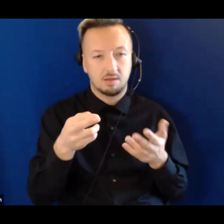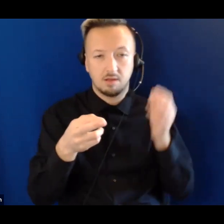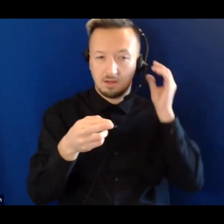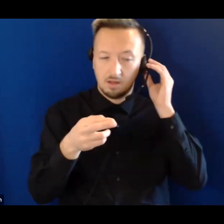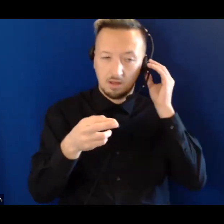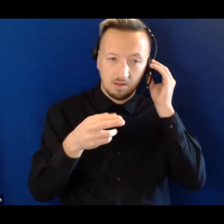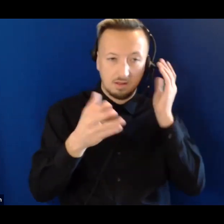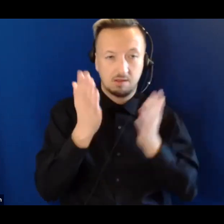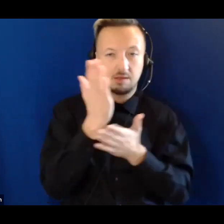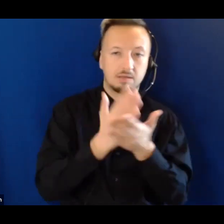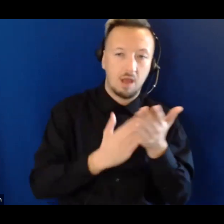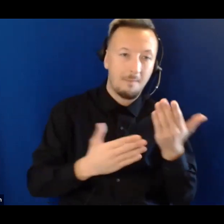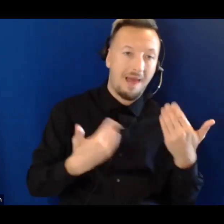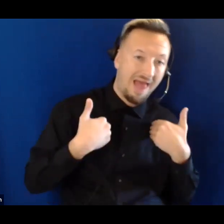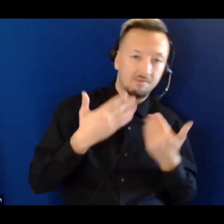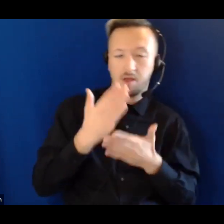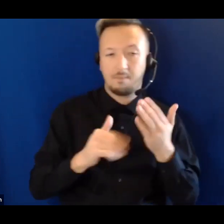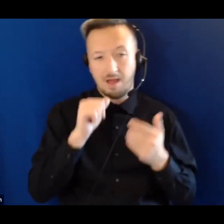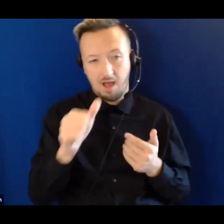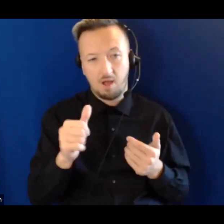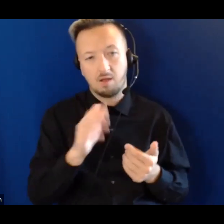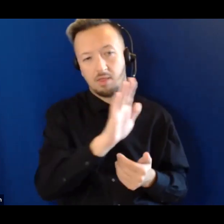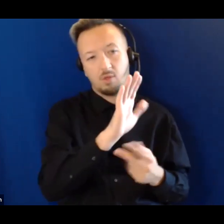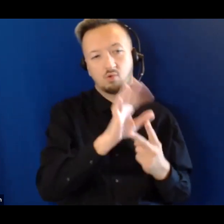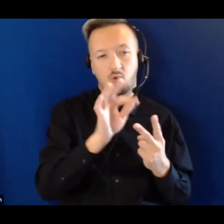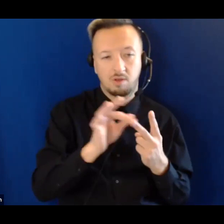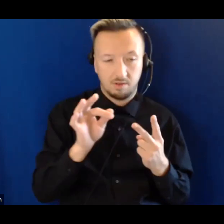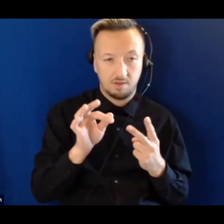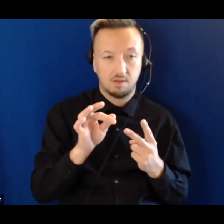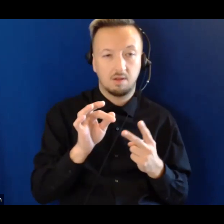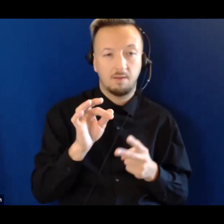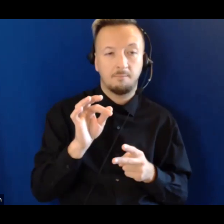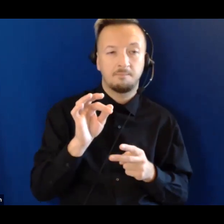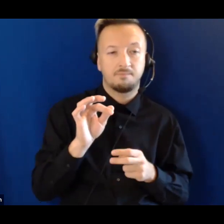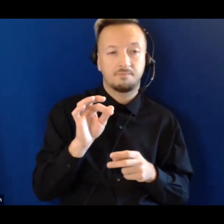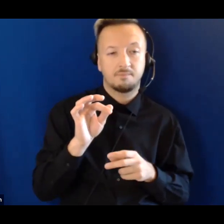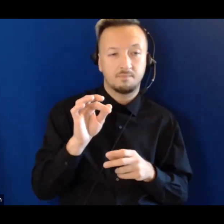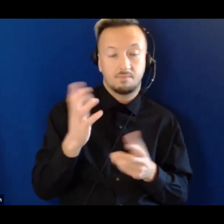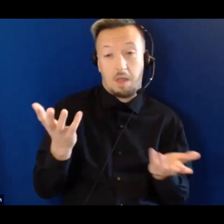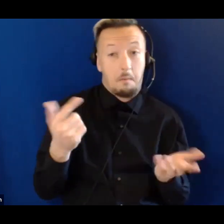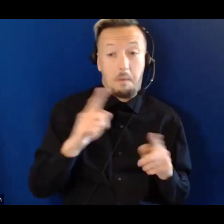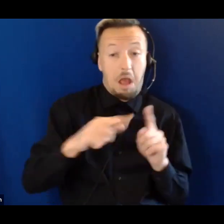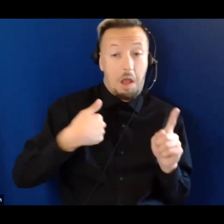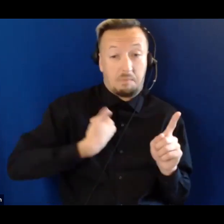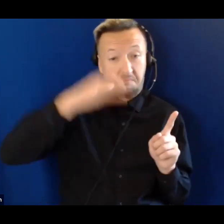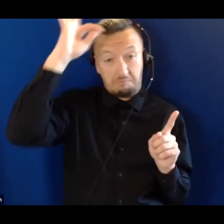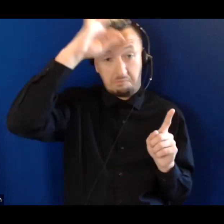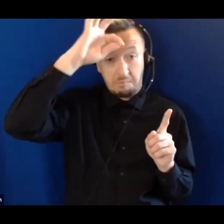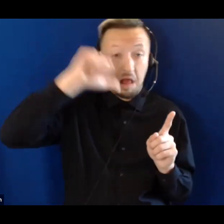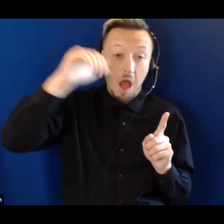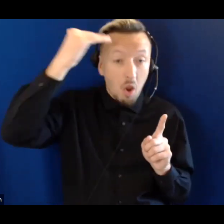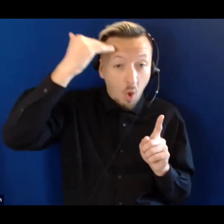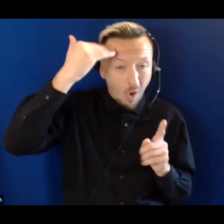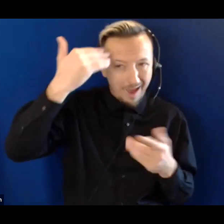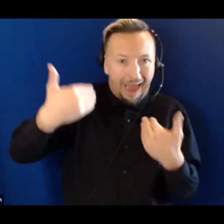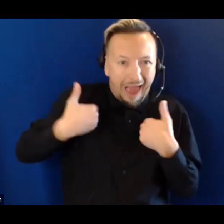have to, some folks don't have to, but they choose to, get resources from them. I just didn't know. I literally did not know those